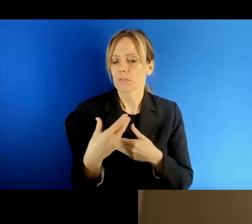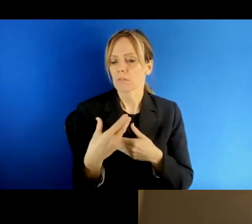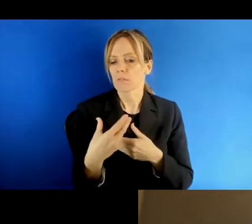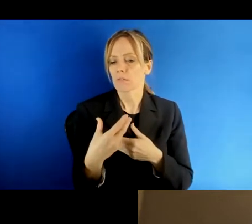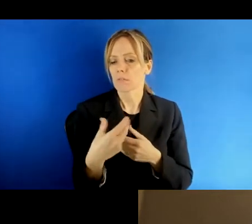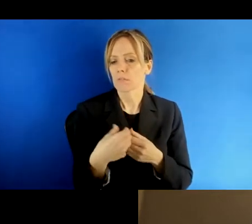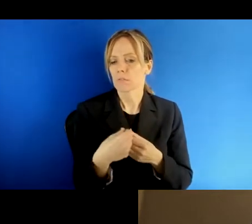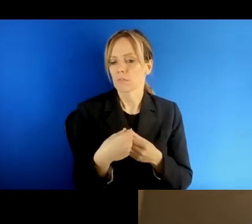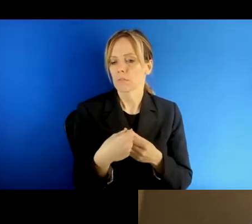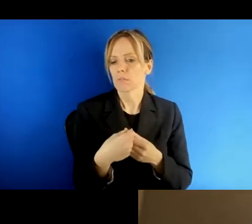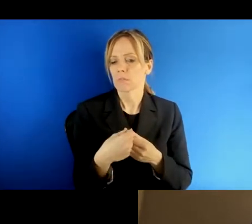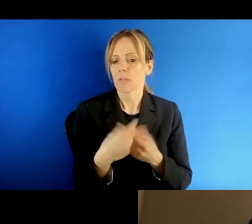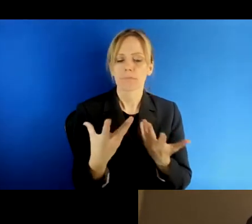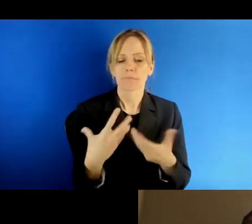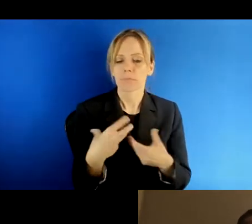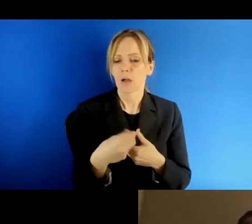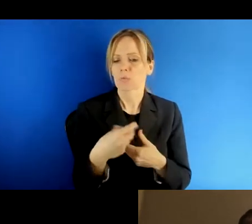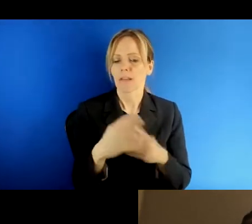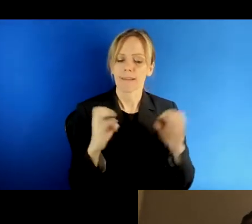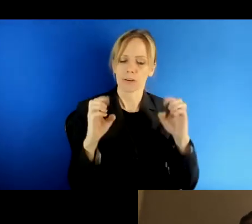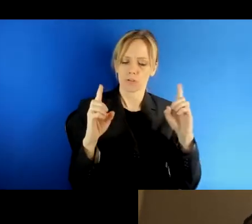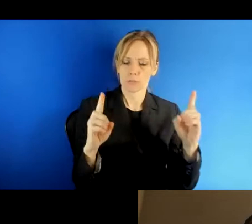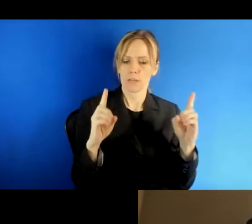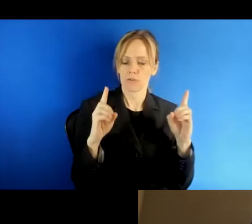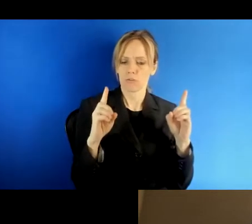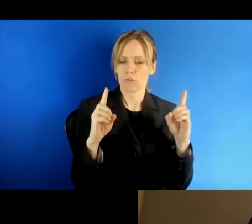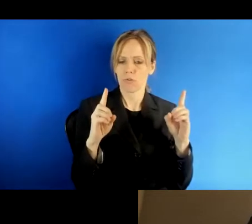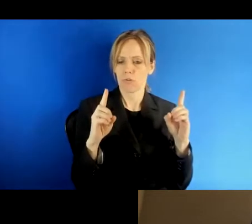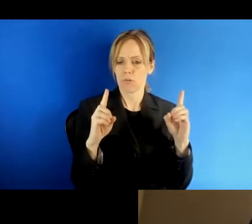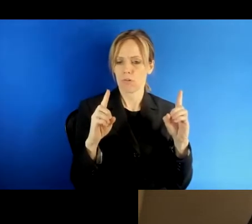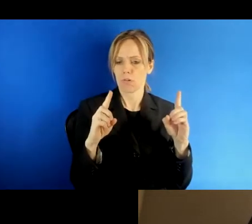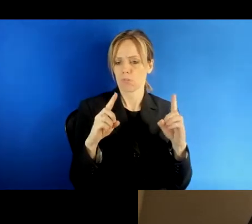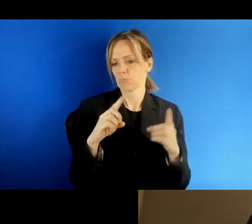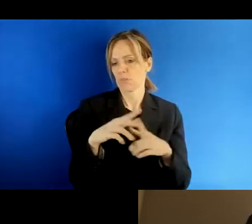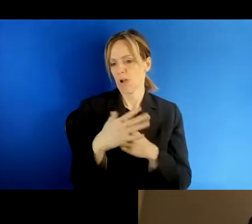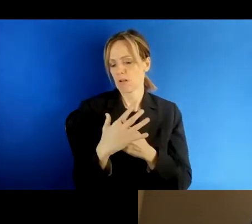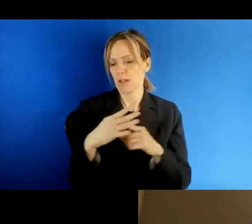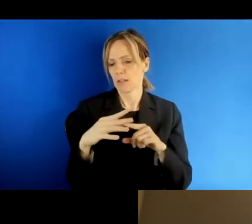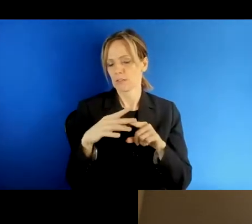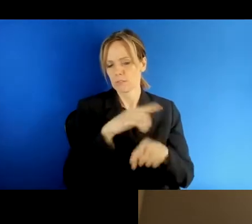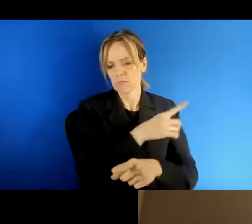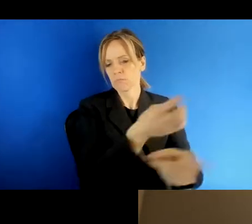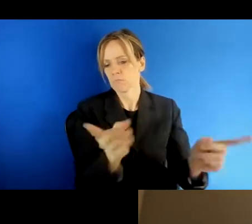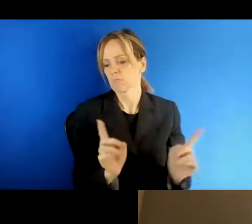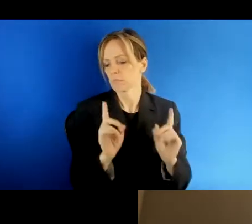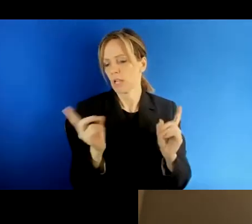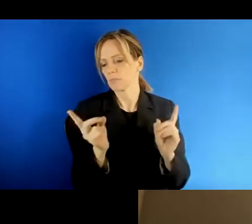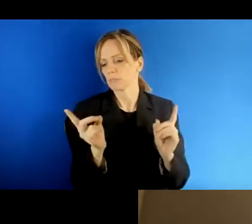the educational context, within the Mexican